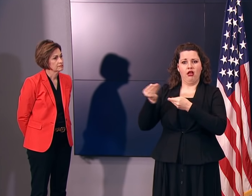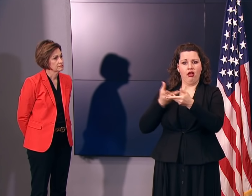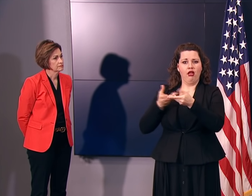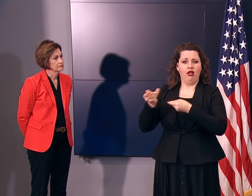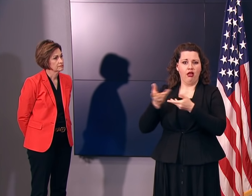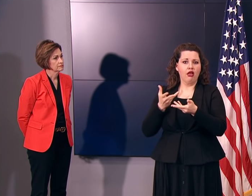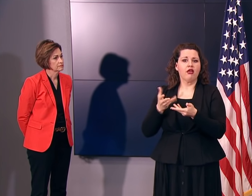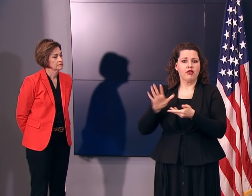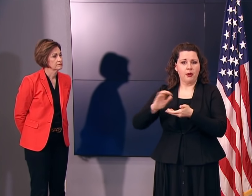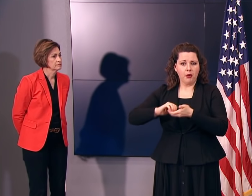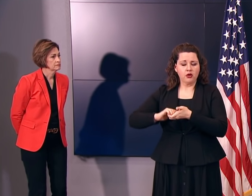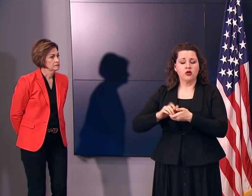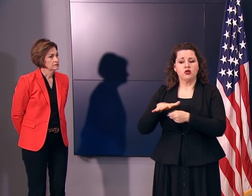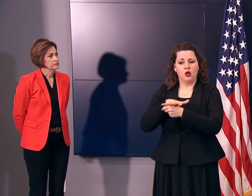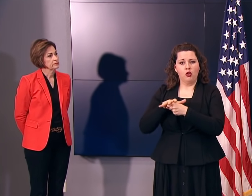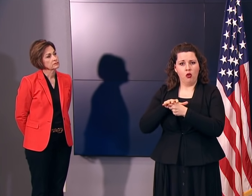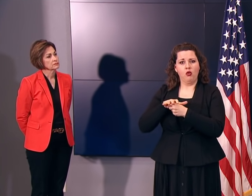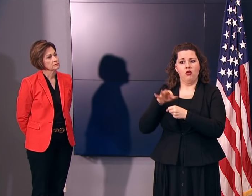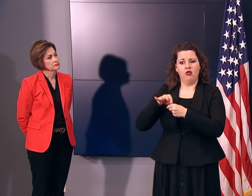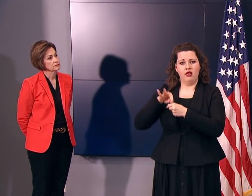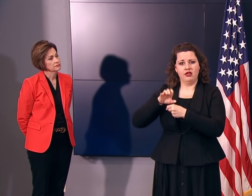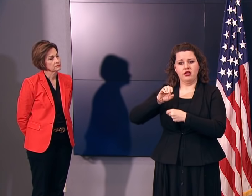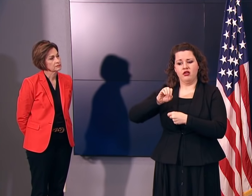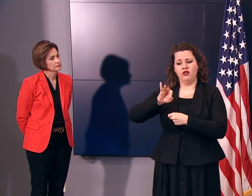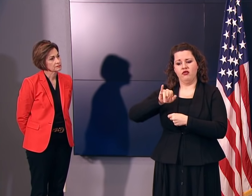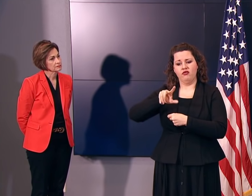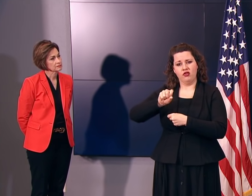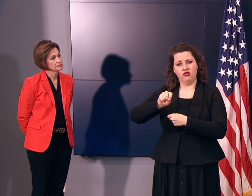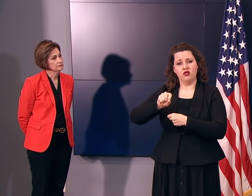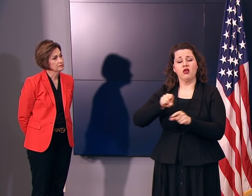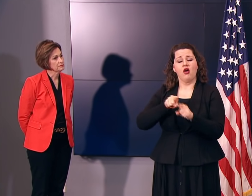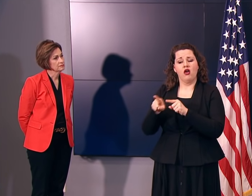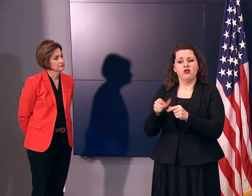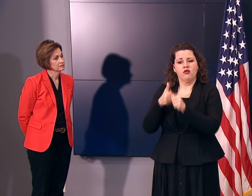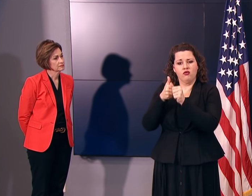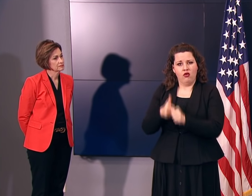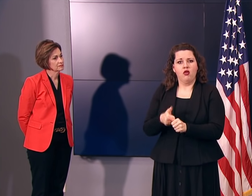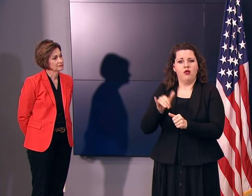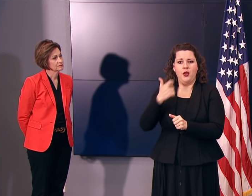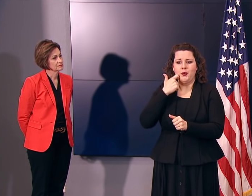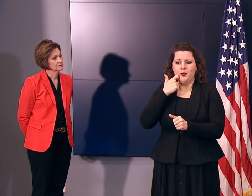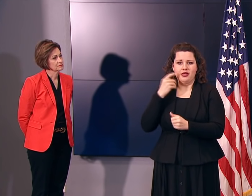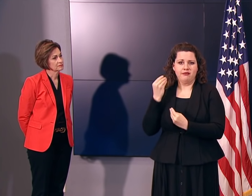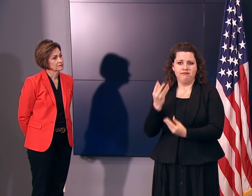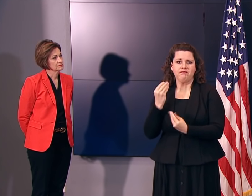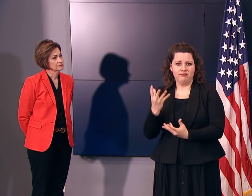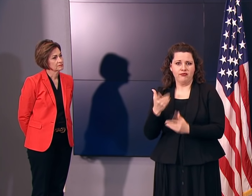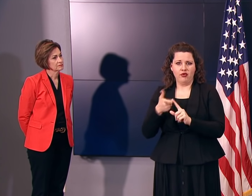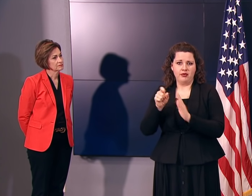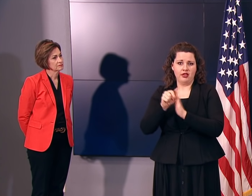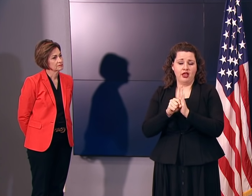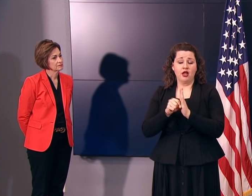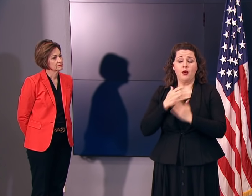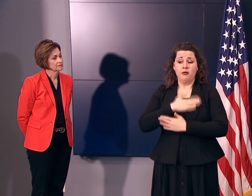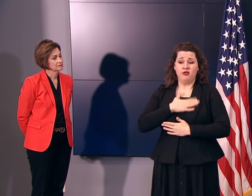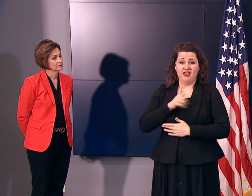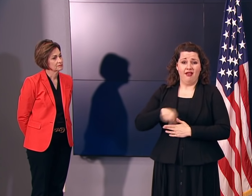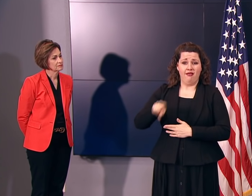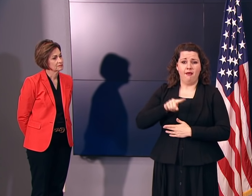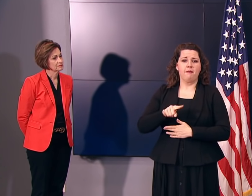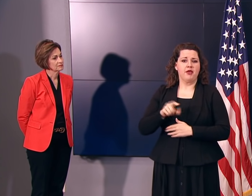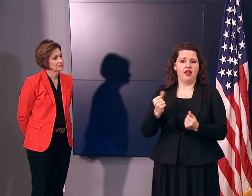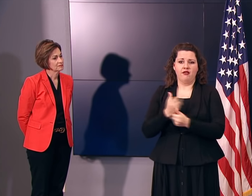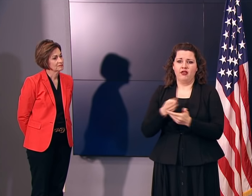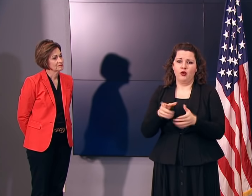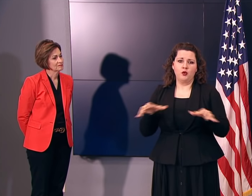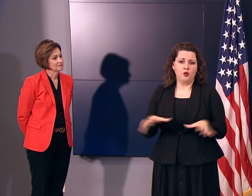their partners and local elected officials, as well as following the latest updates from the state. We appreciate them and all they're doing during